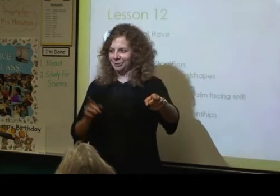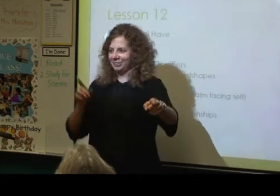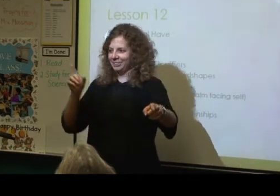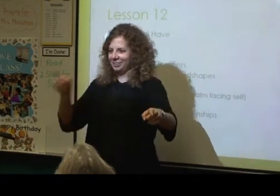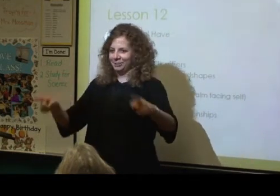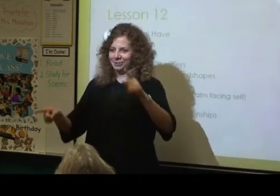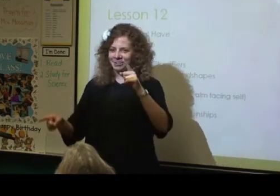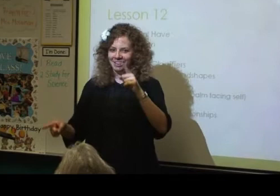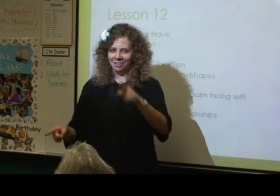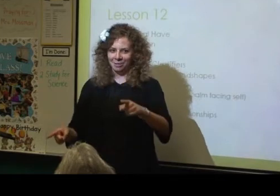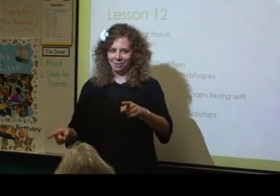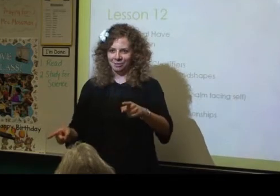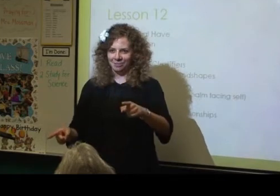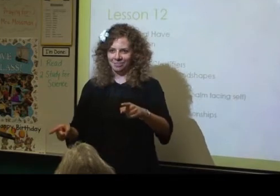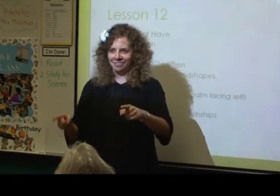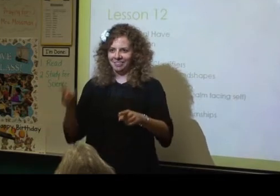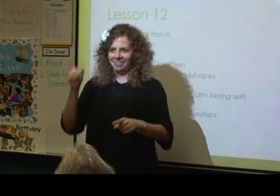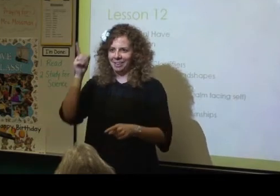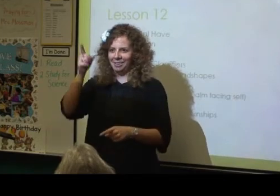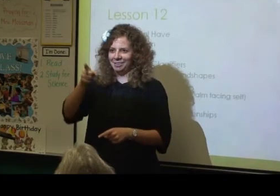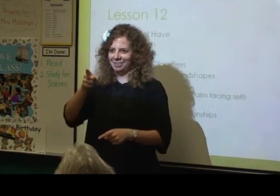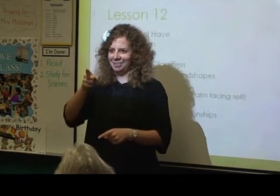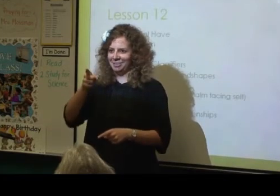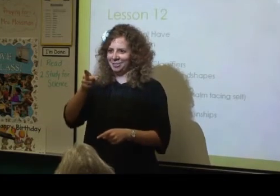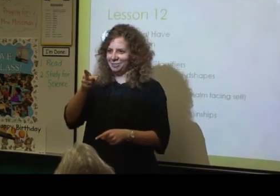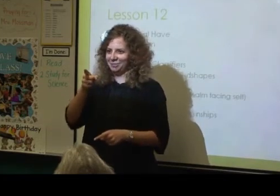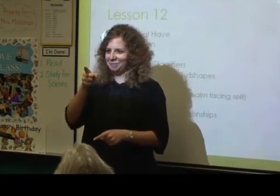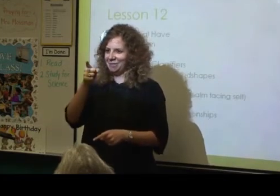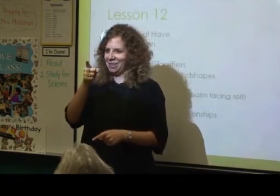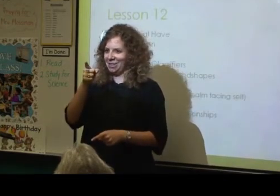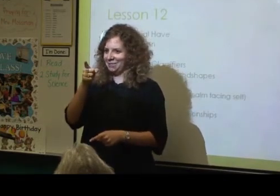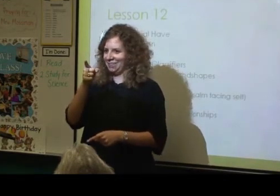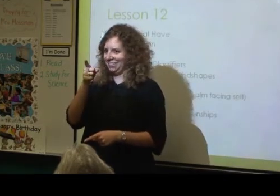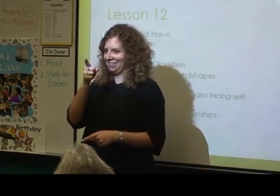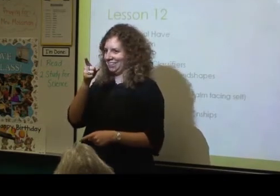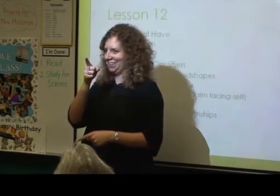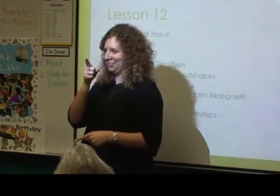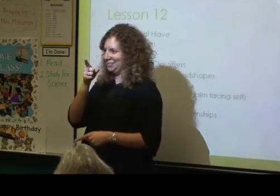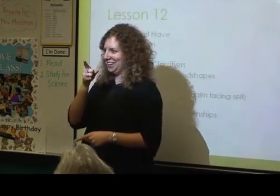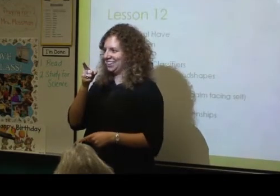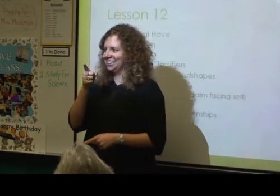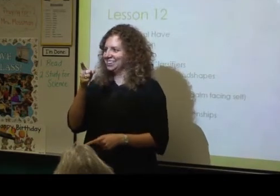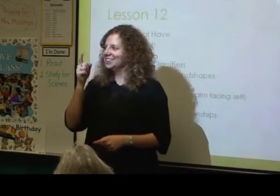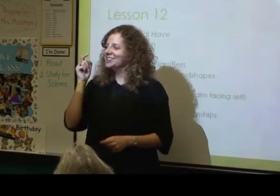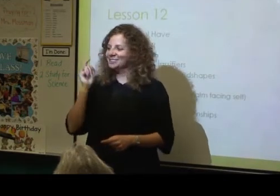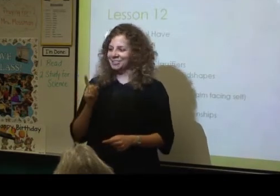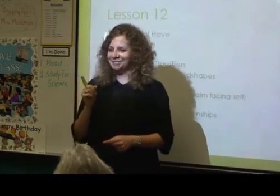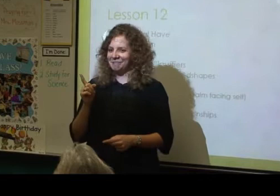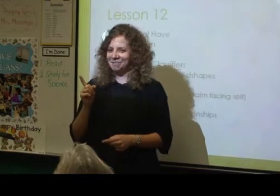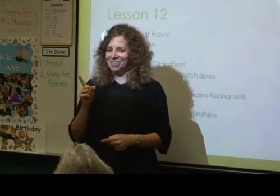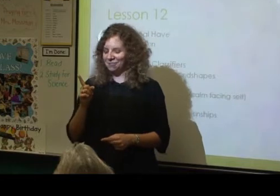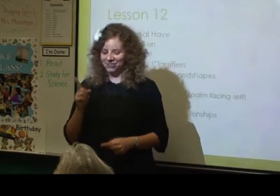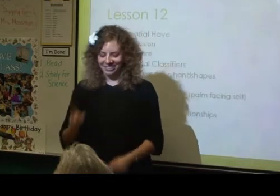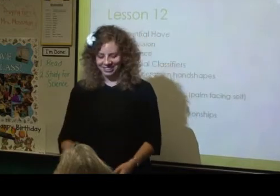You, and you. And you maybe a little bit. Should remember topical